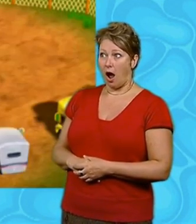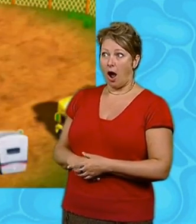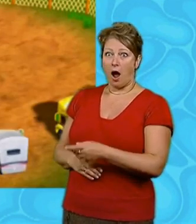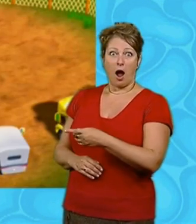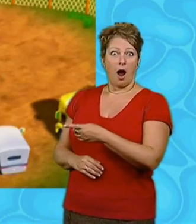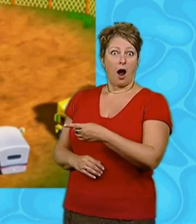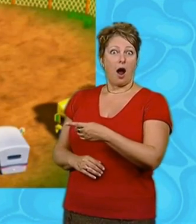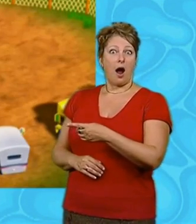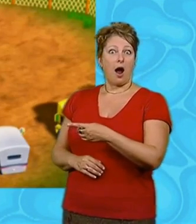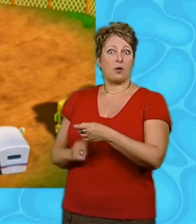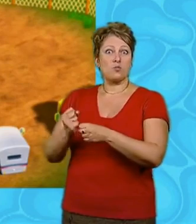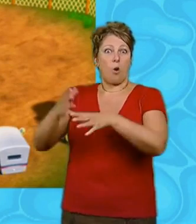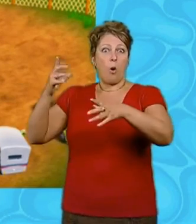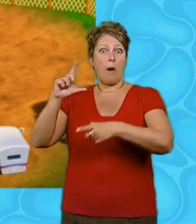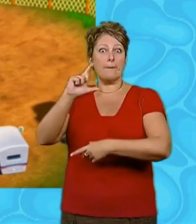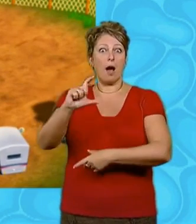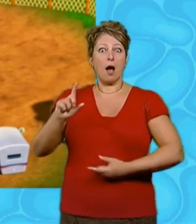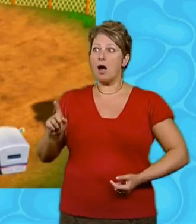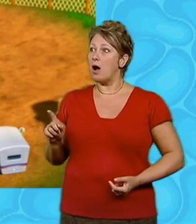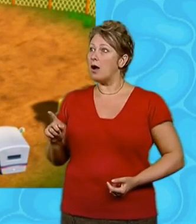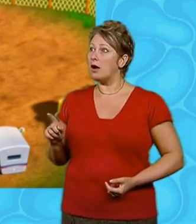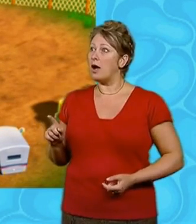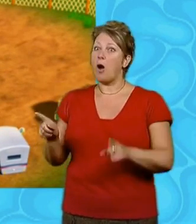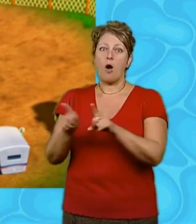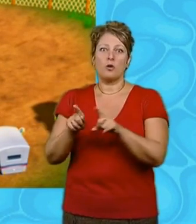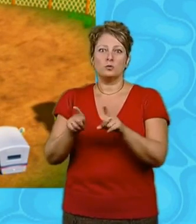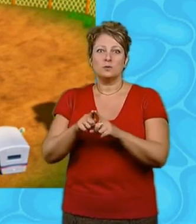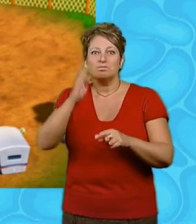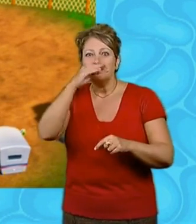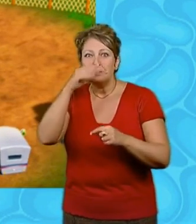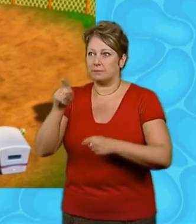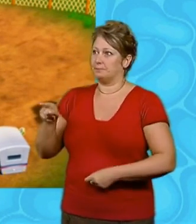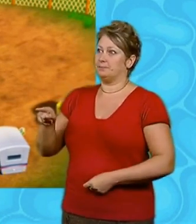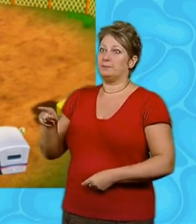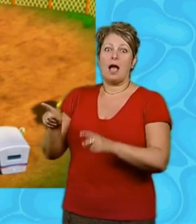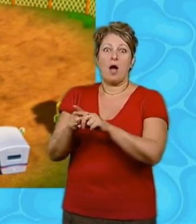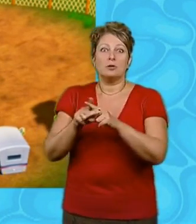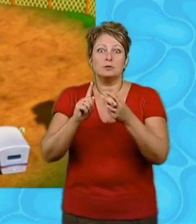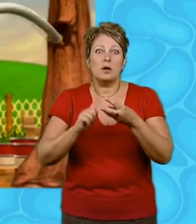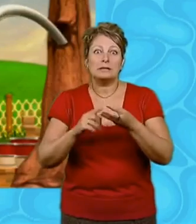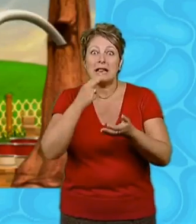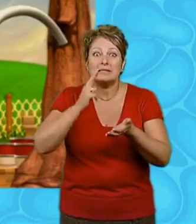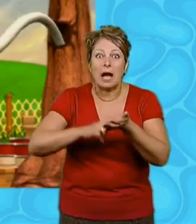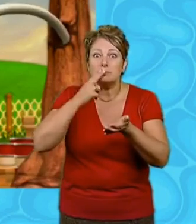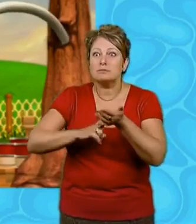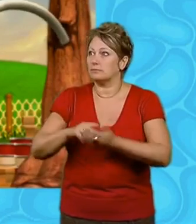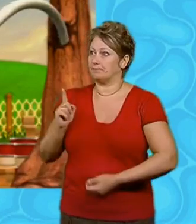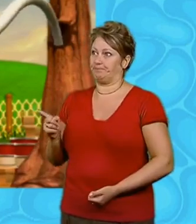Look! Here's Captain Parker's golden spark plug. And Gorby's deodorizer. And Miguel's stamp collection.